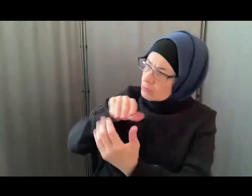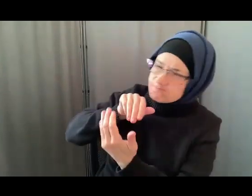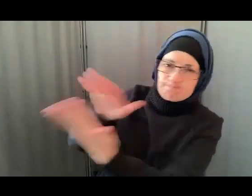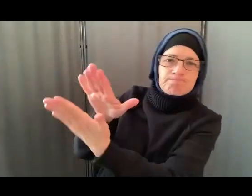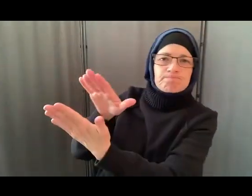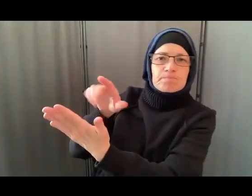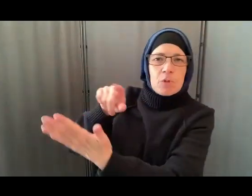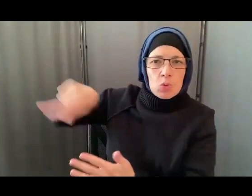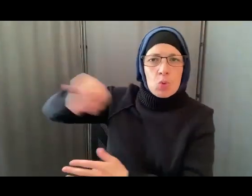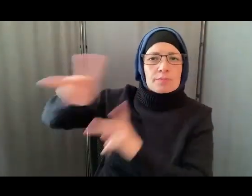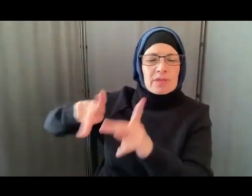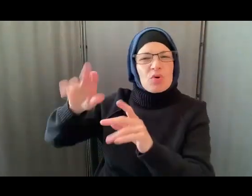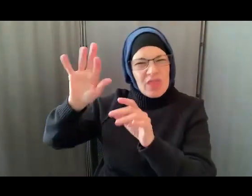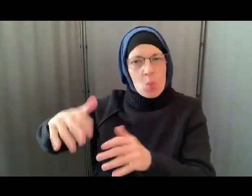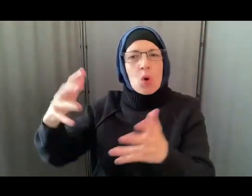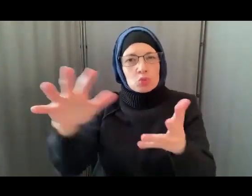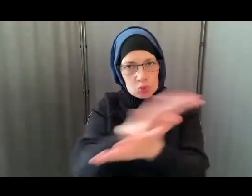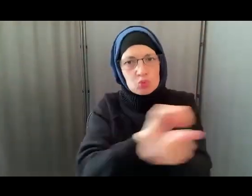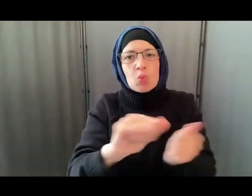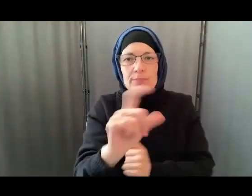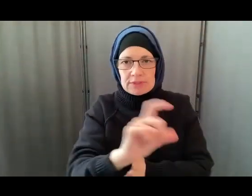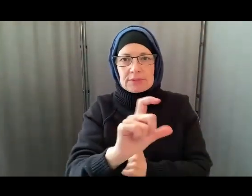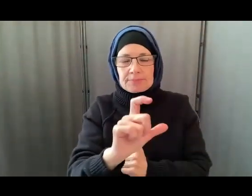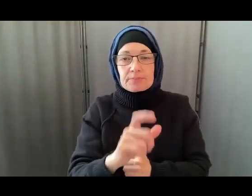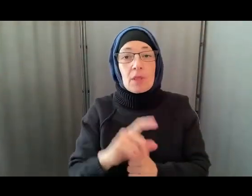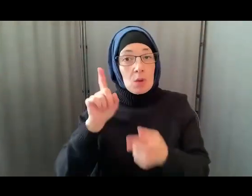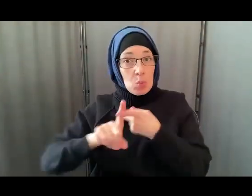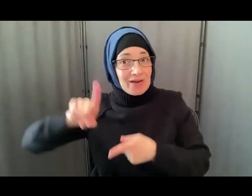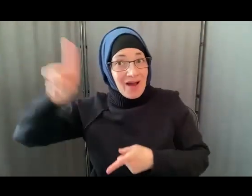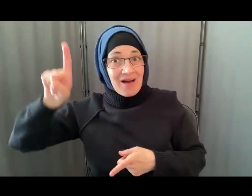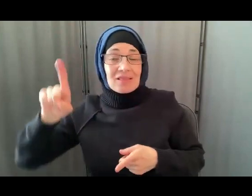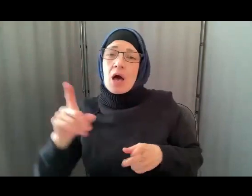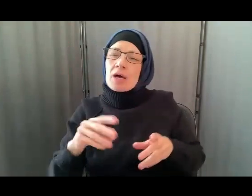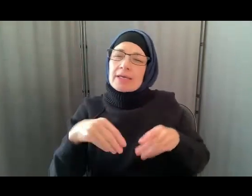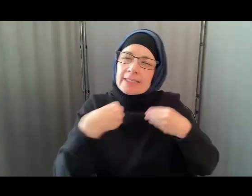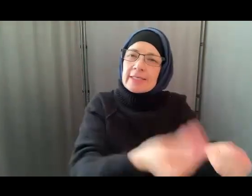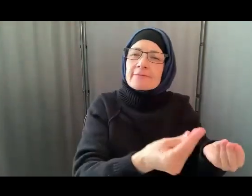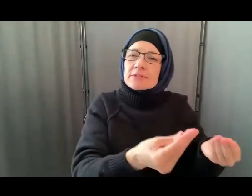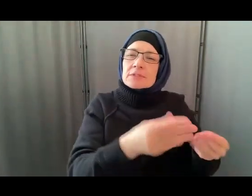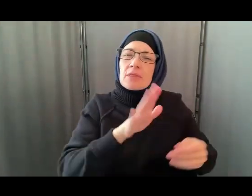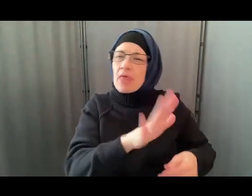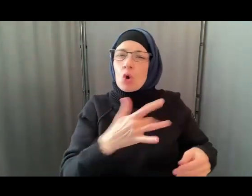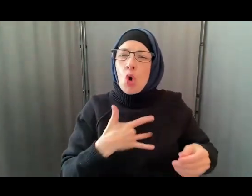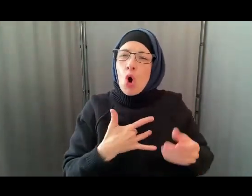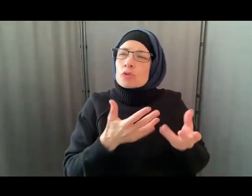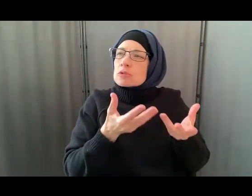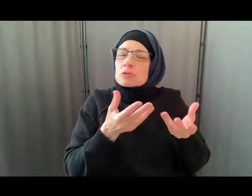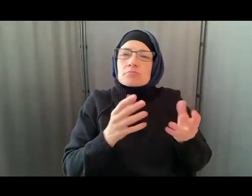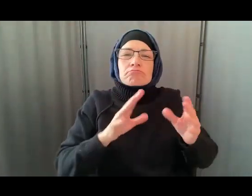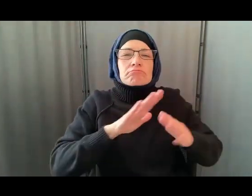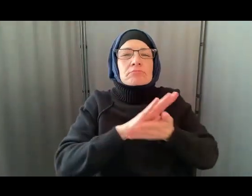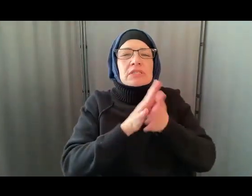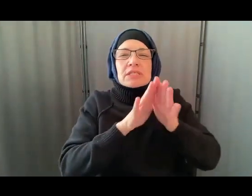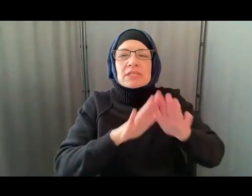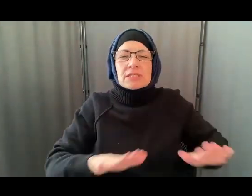And Allah, when He puts this tranquility in the hearts of the believers, their heart would be full of the love